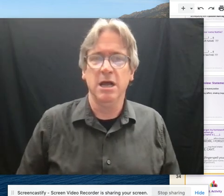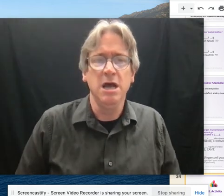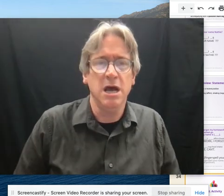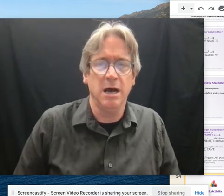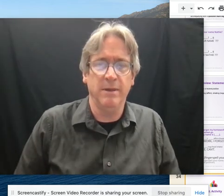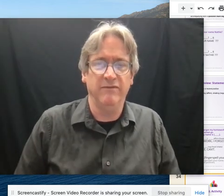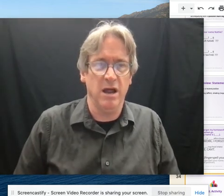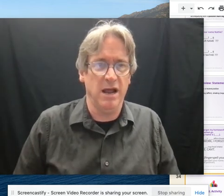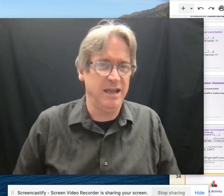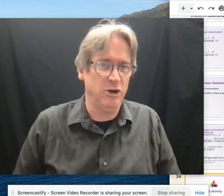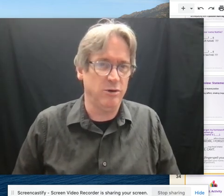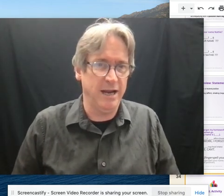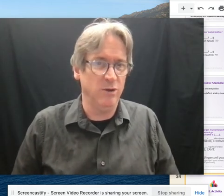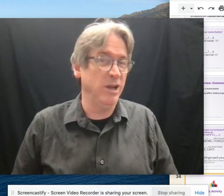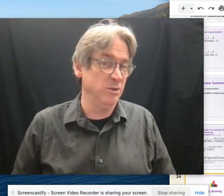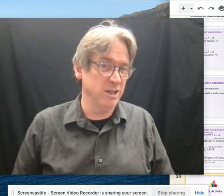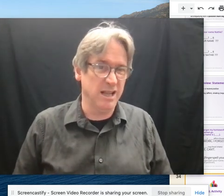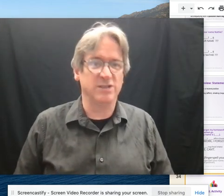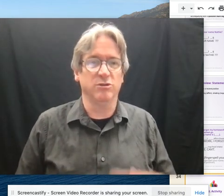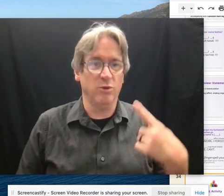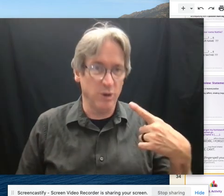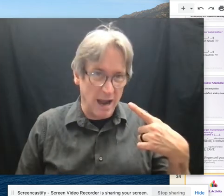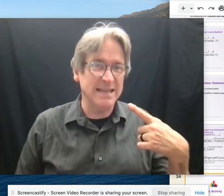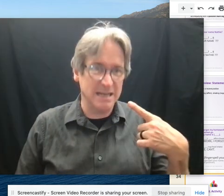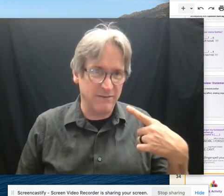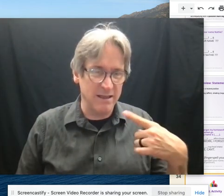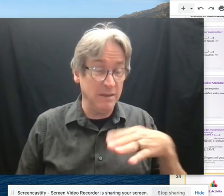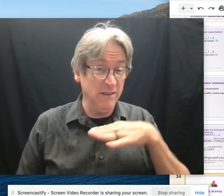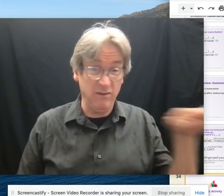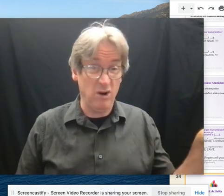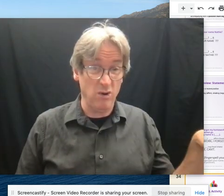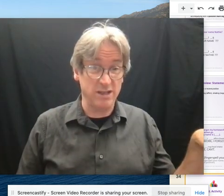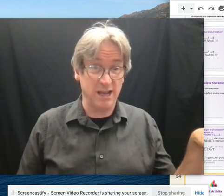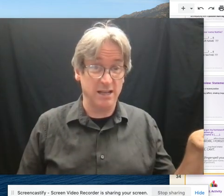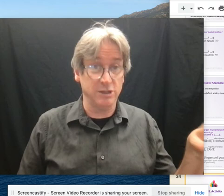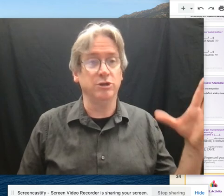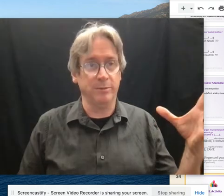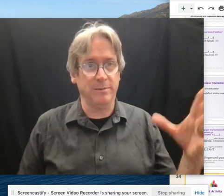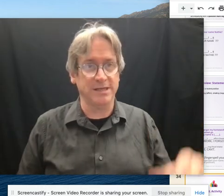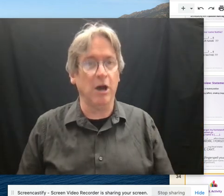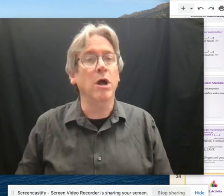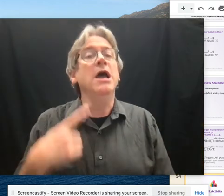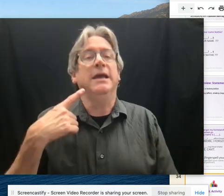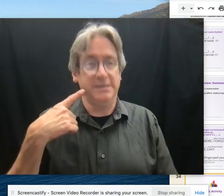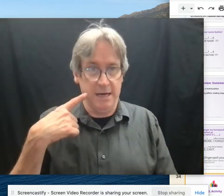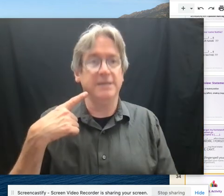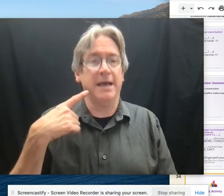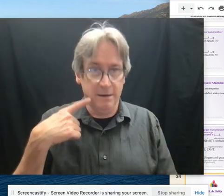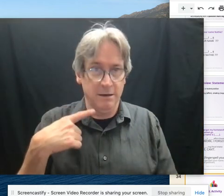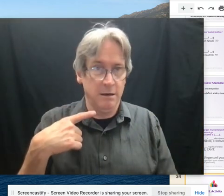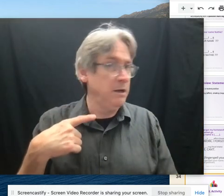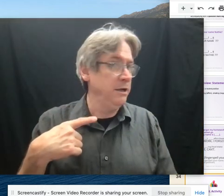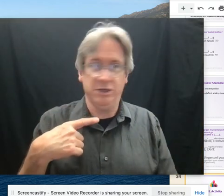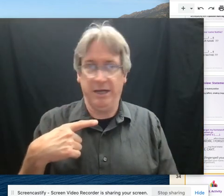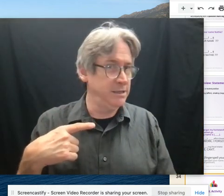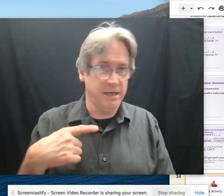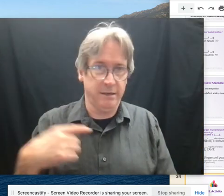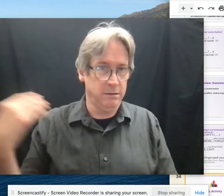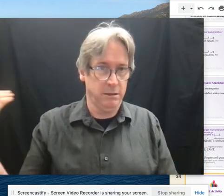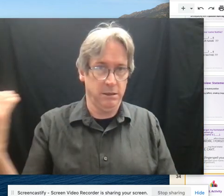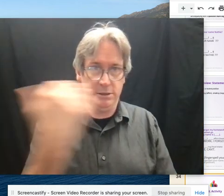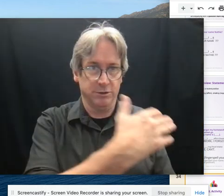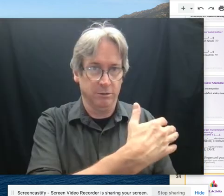at it. If not, I can create it. We can do it in the classroom where you identify them. Even if you don't know the signs, you should be able to say, oh, he's nodding his head, he's shaking